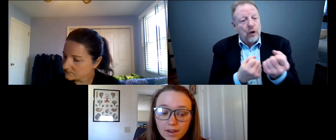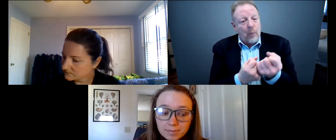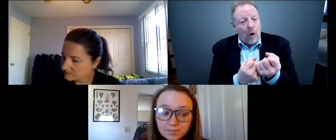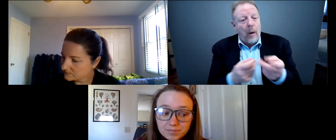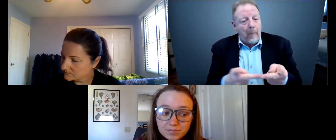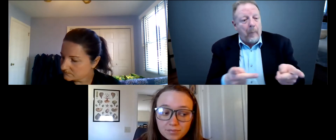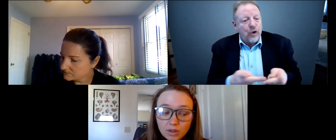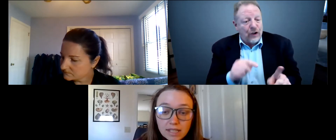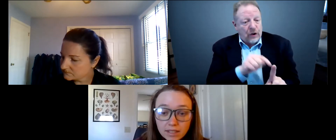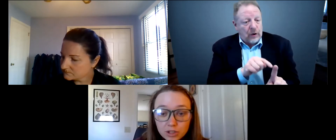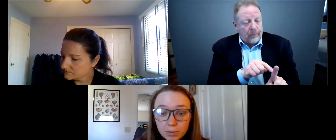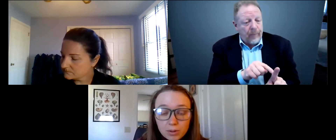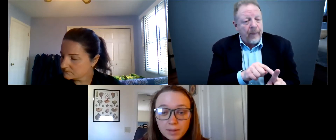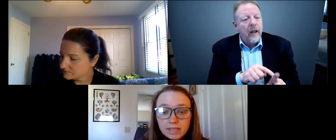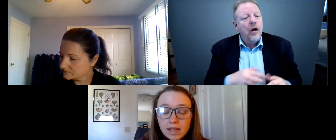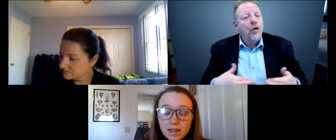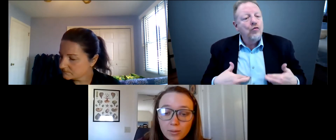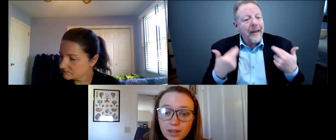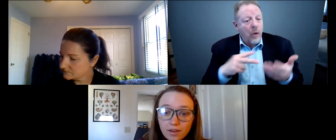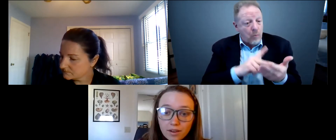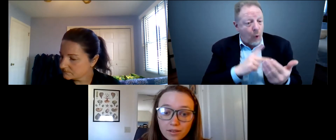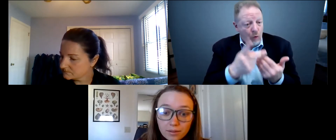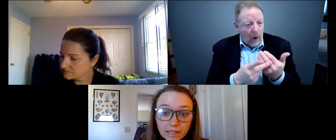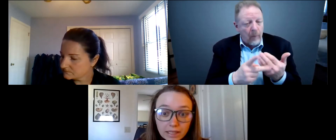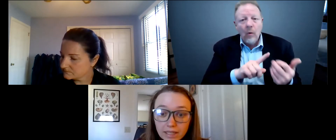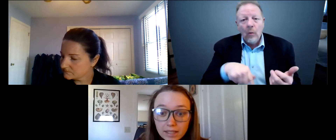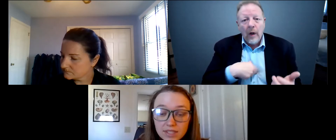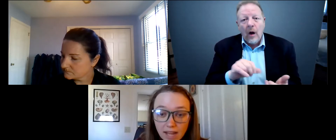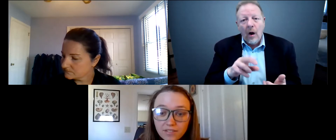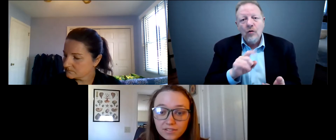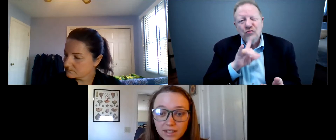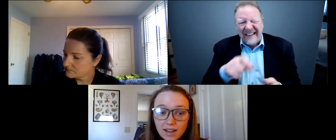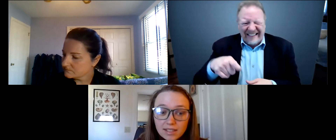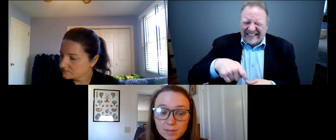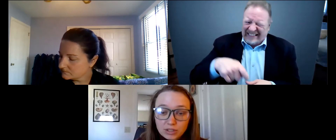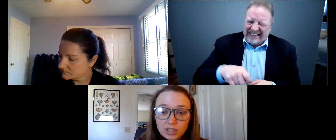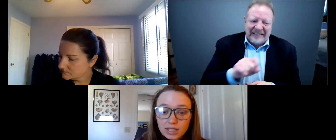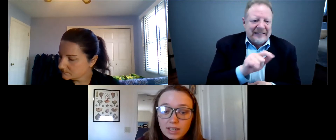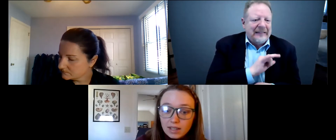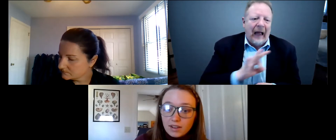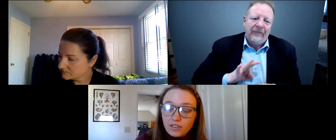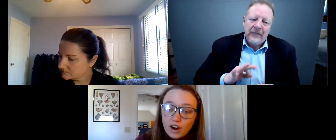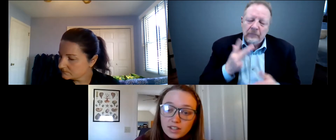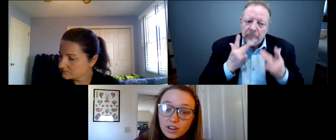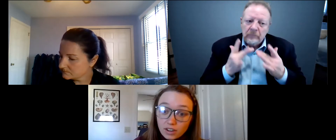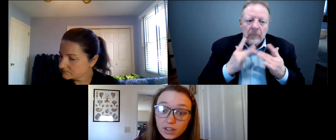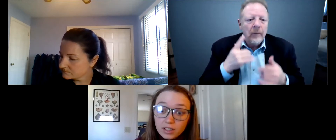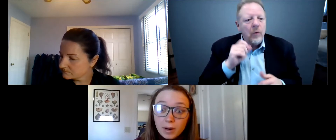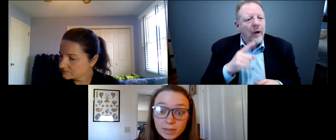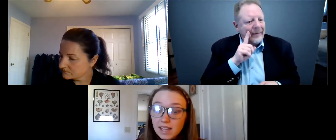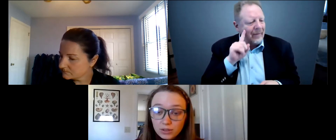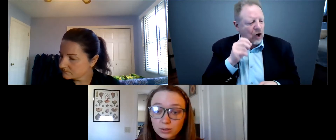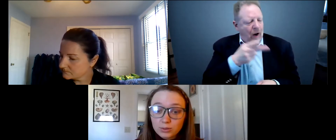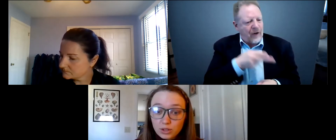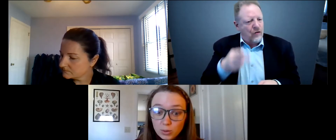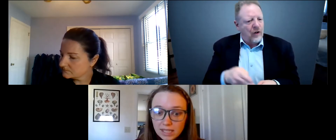our residential programs, we are really in need of staff, especially for our deaf and hard of hearing